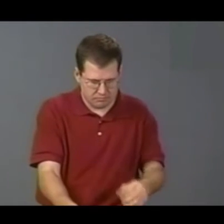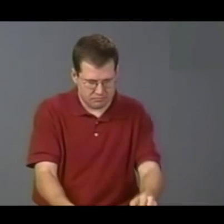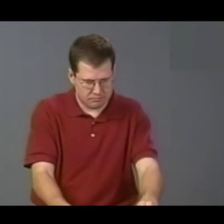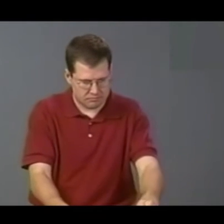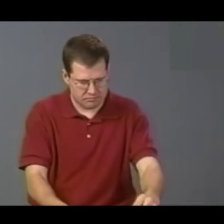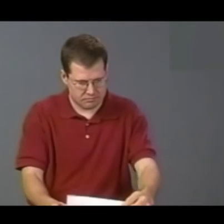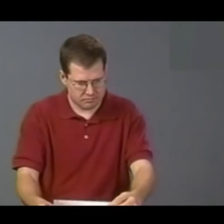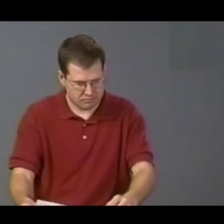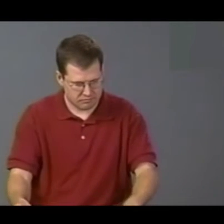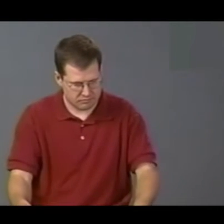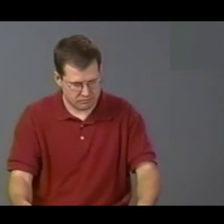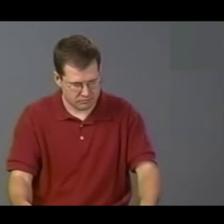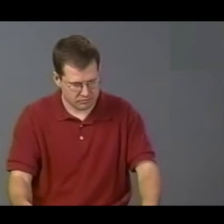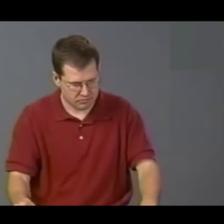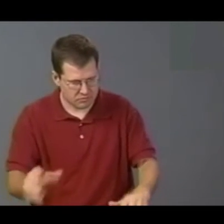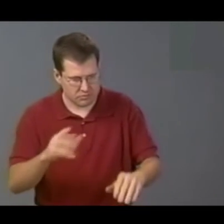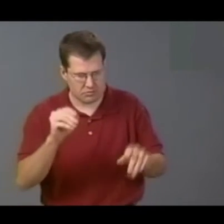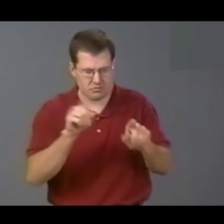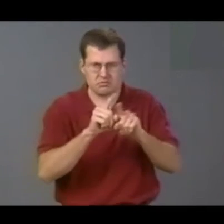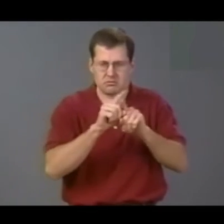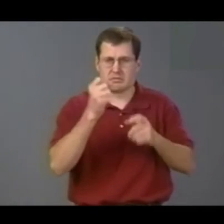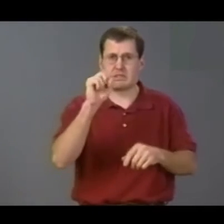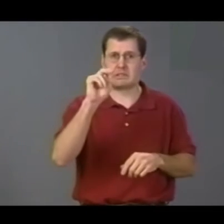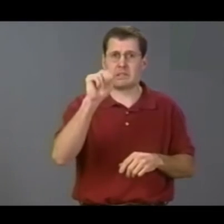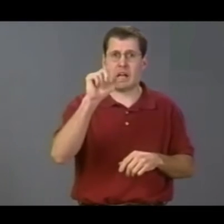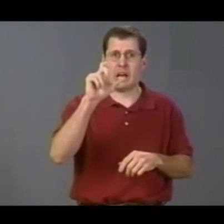fine. Don't force it.